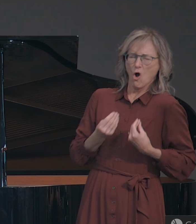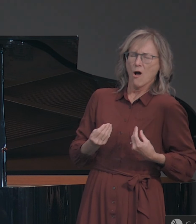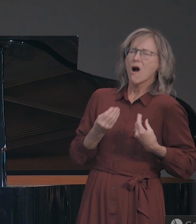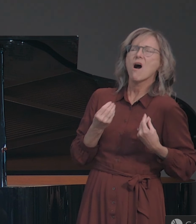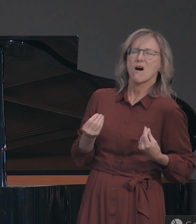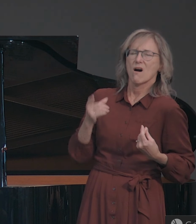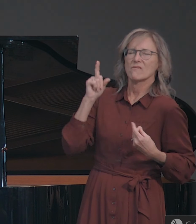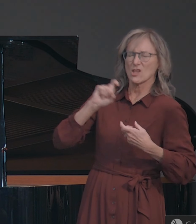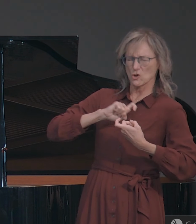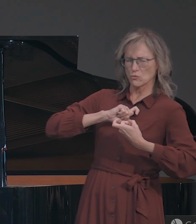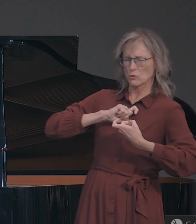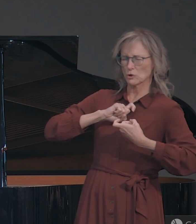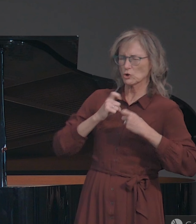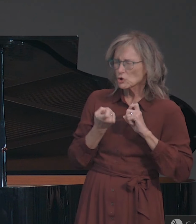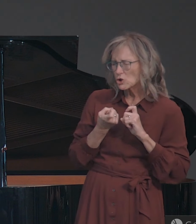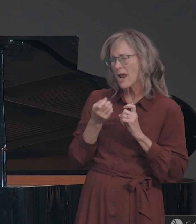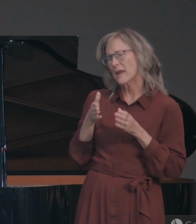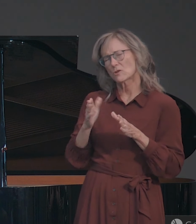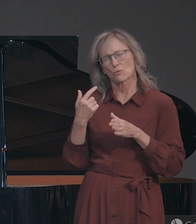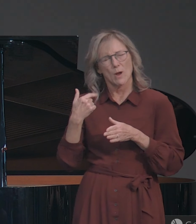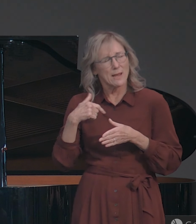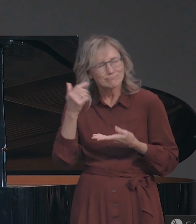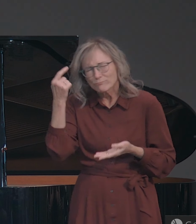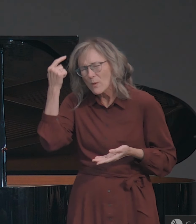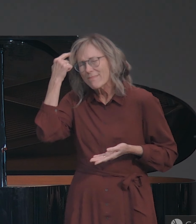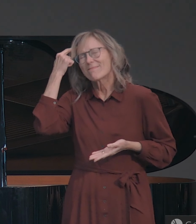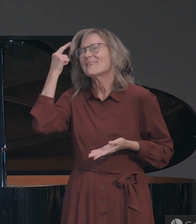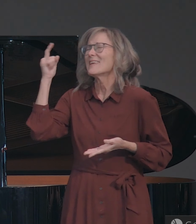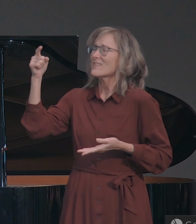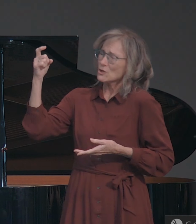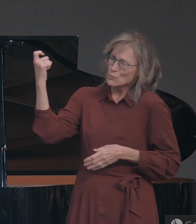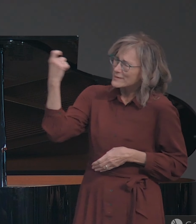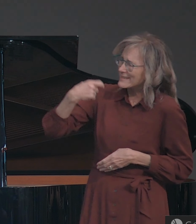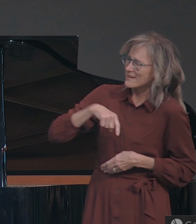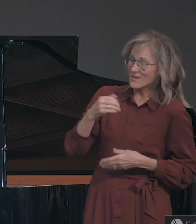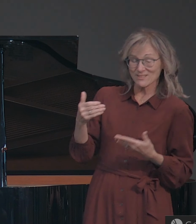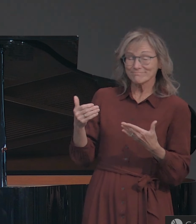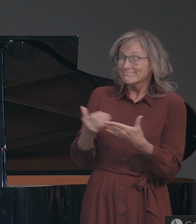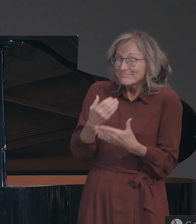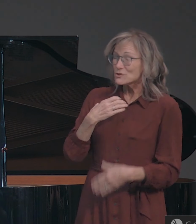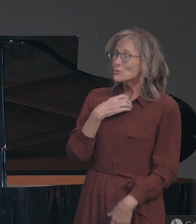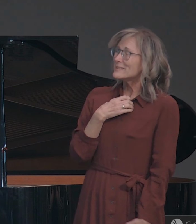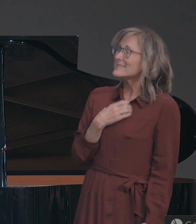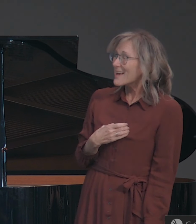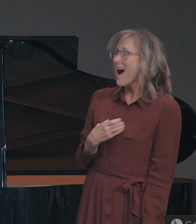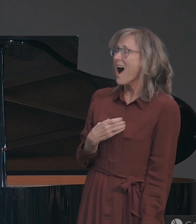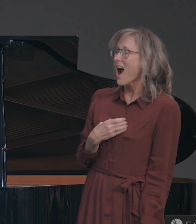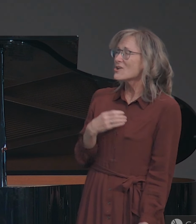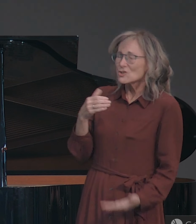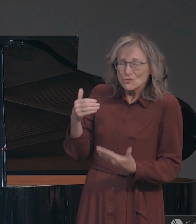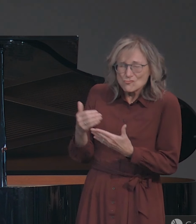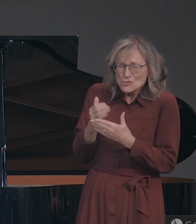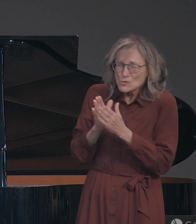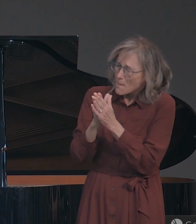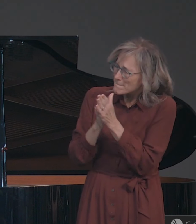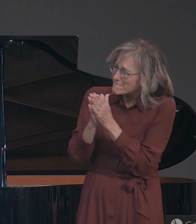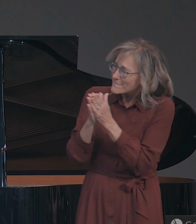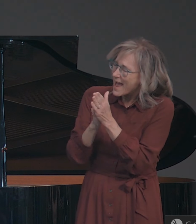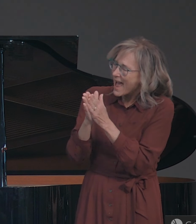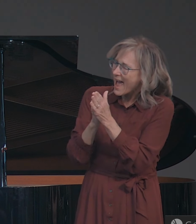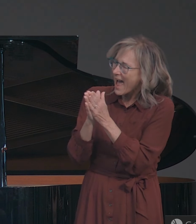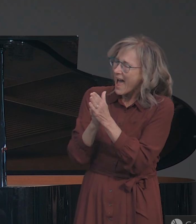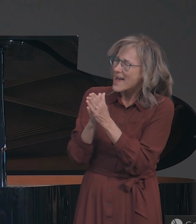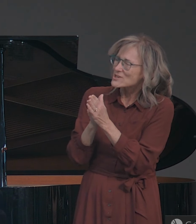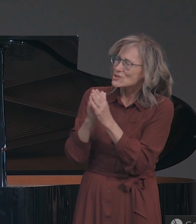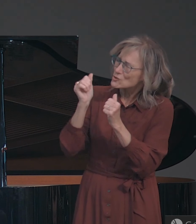you would change the way we think, that you would give us new desires, passions, in order